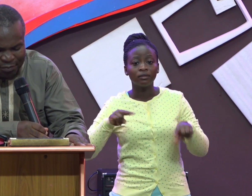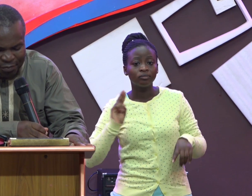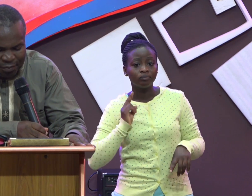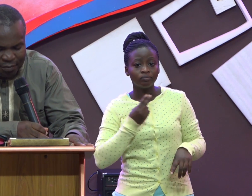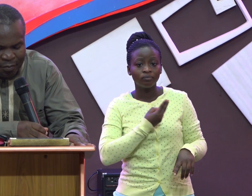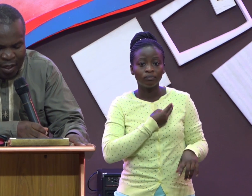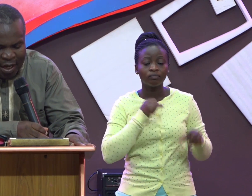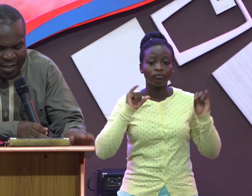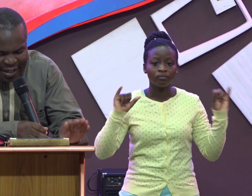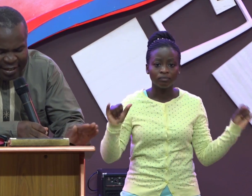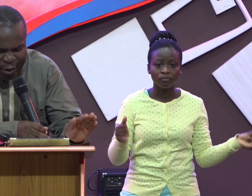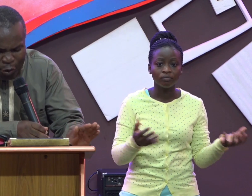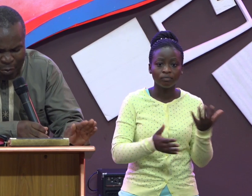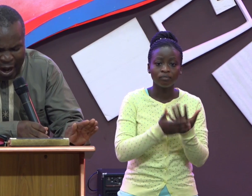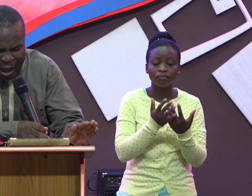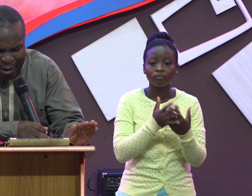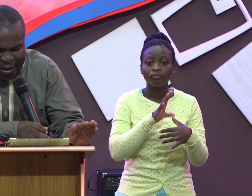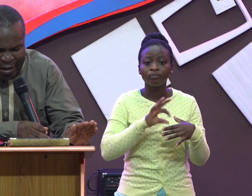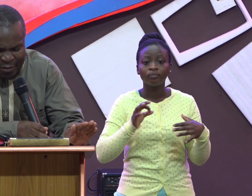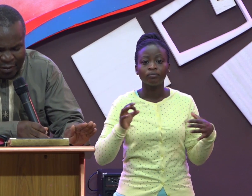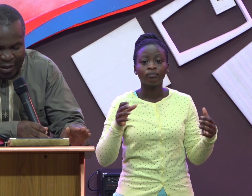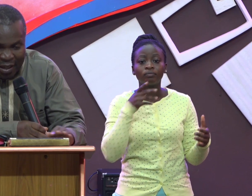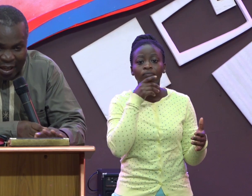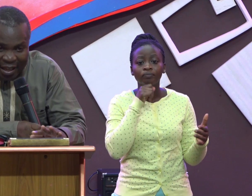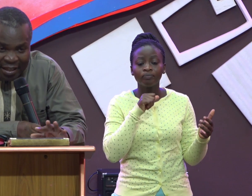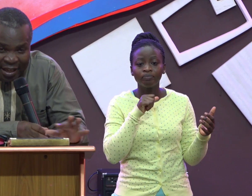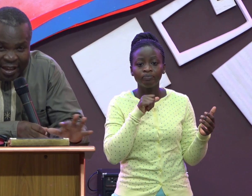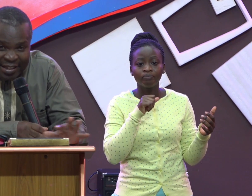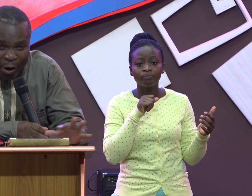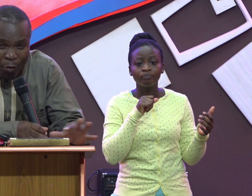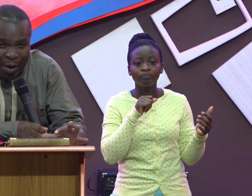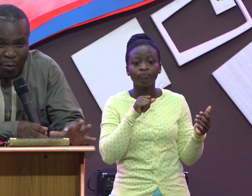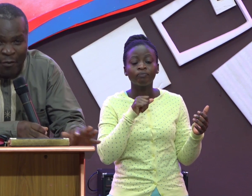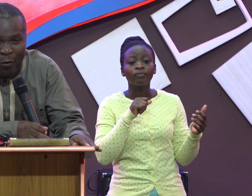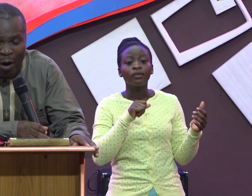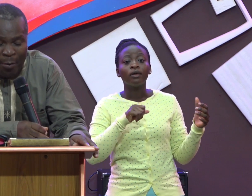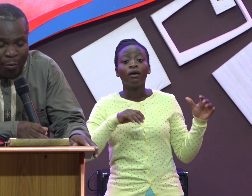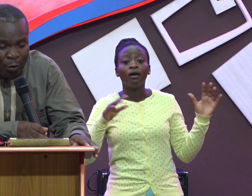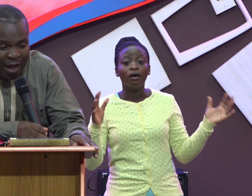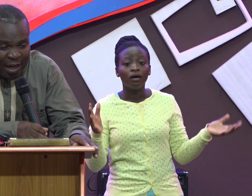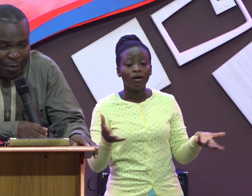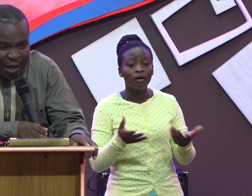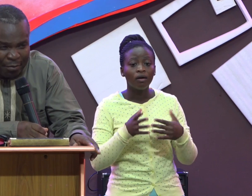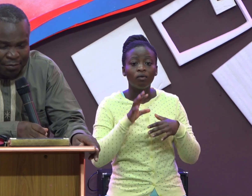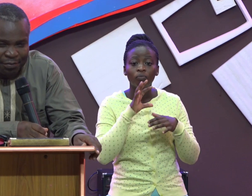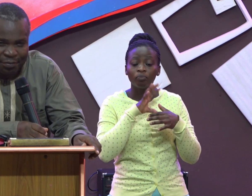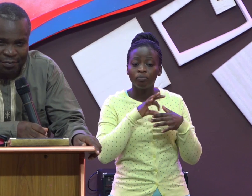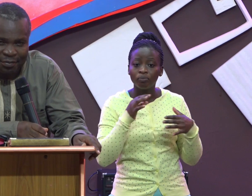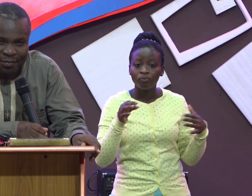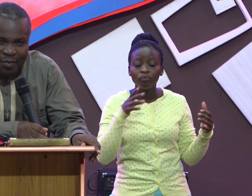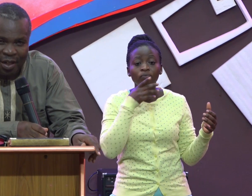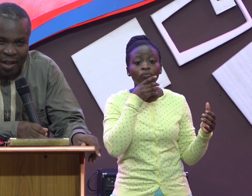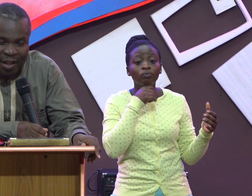let us try to take care of the inner man. In the good state he will be in, it will determine how